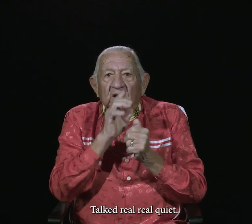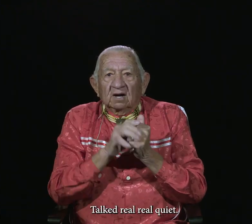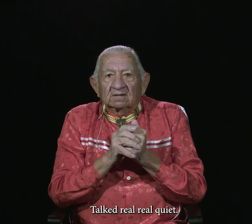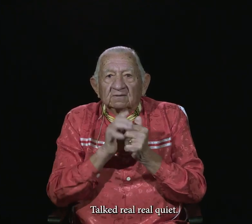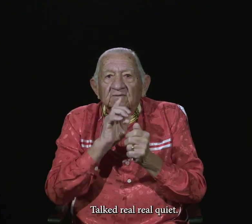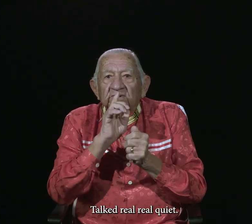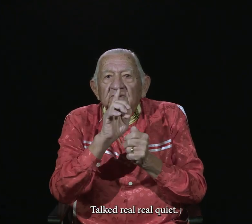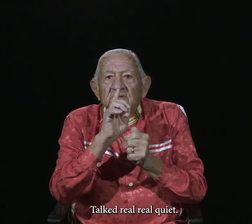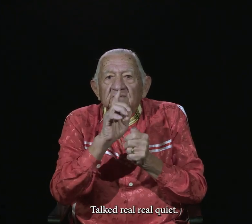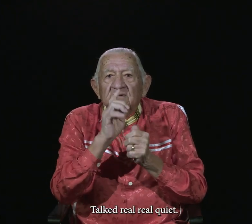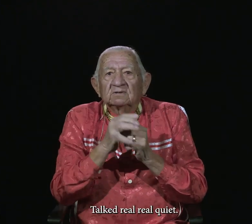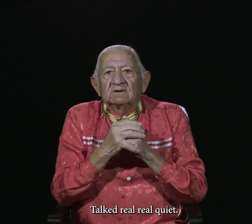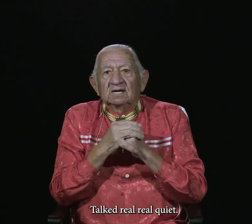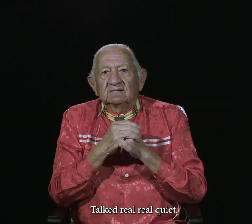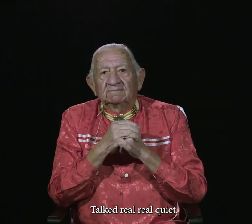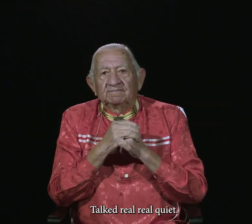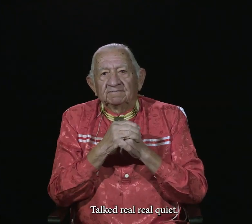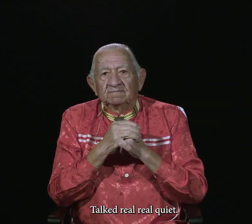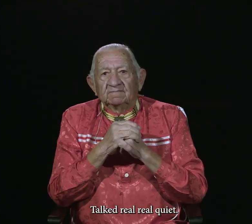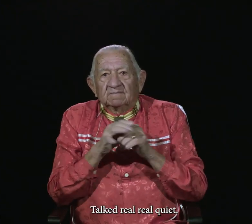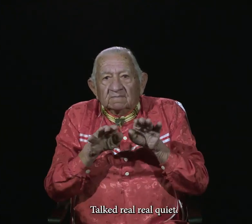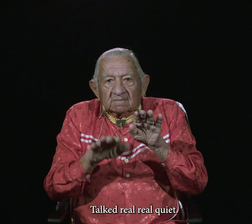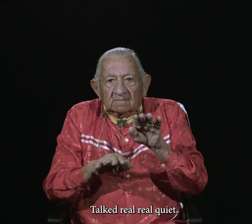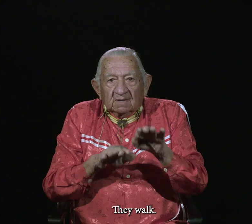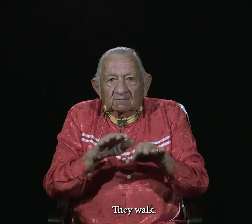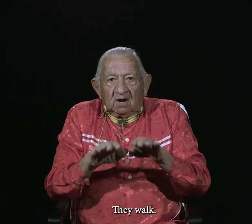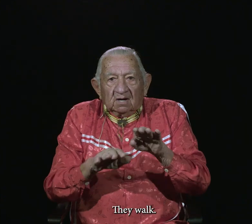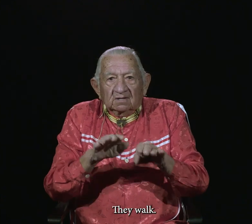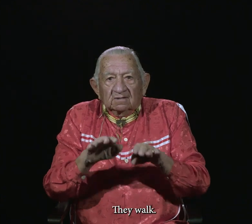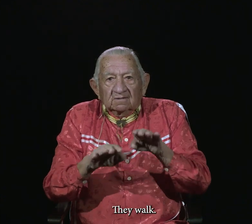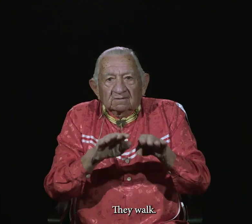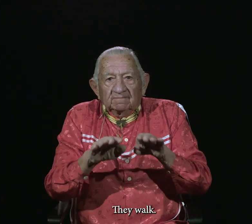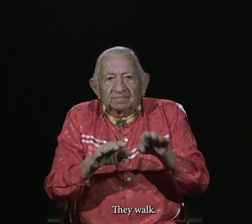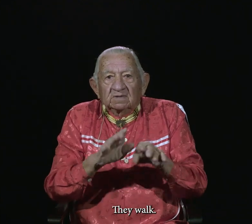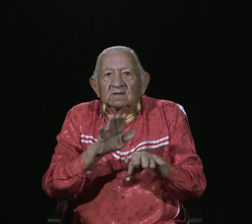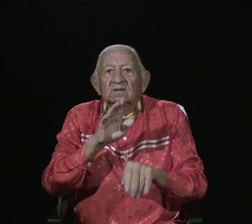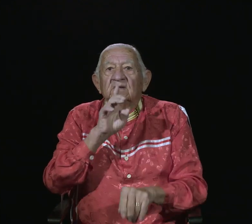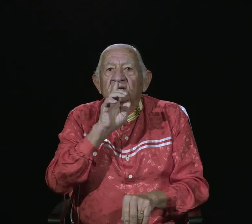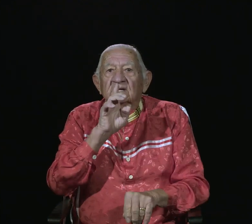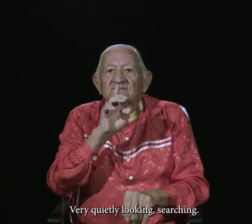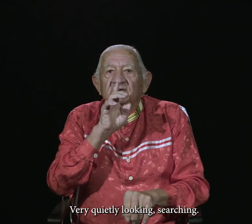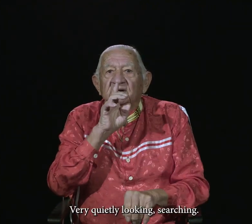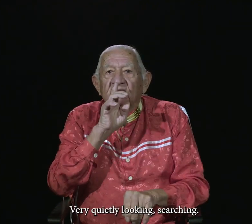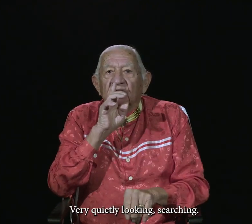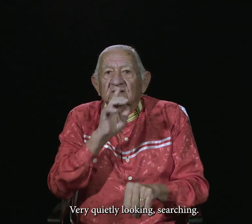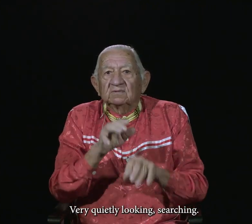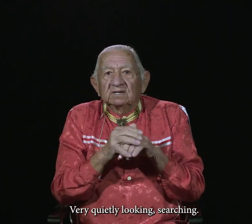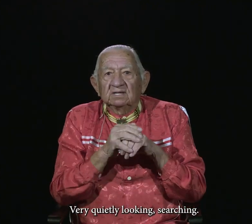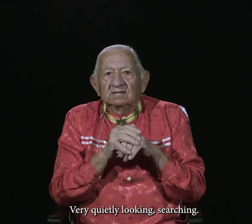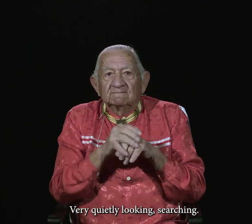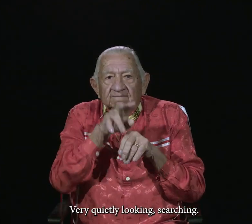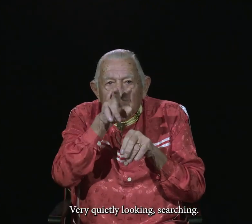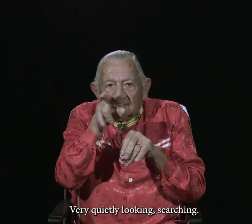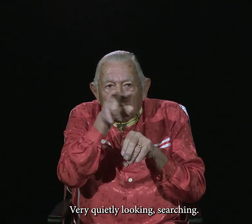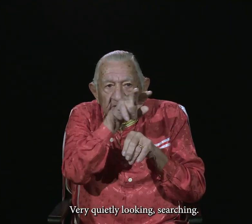Talked real quiet. They walked in a very quiet way,